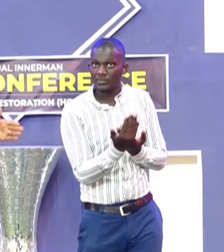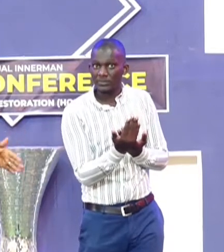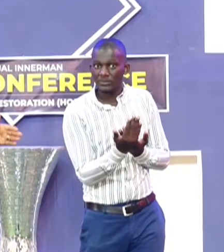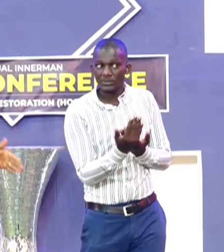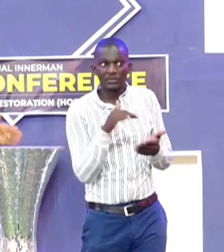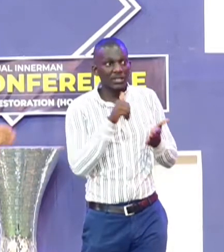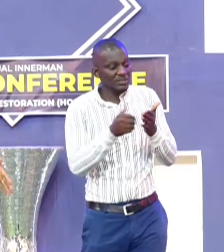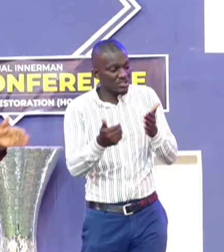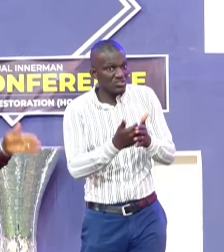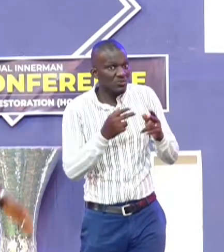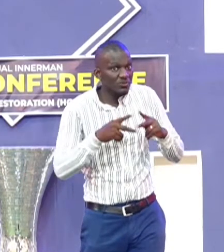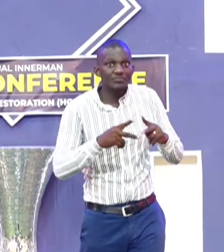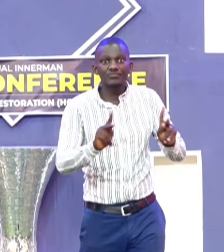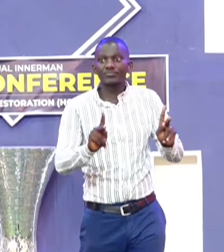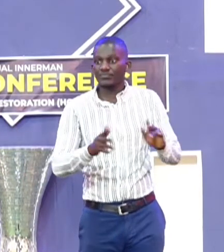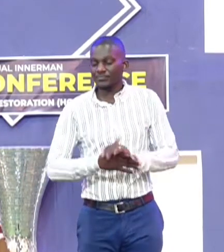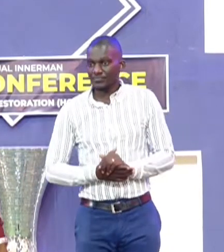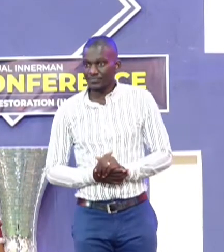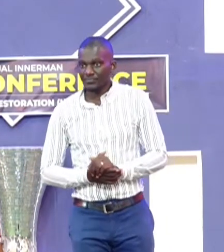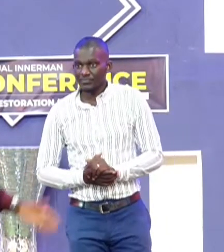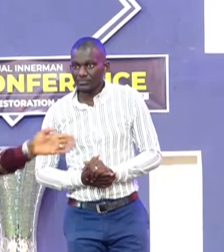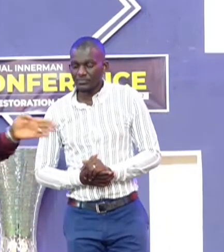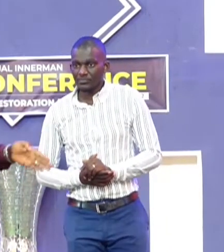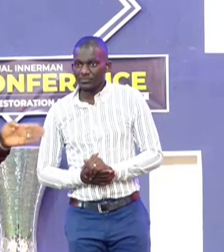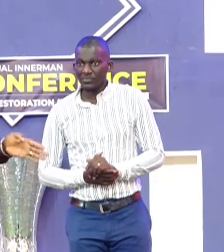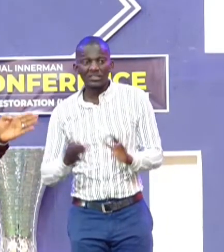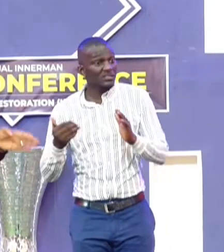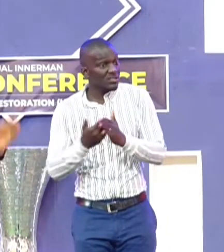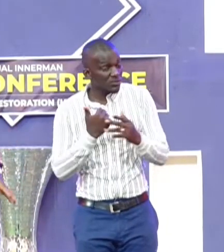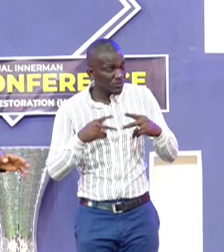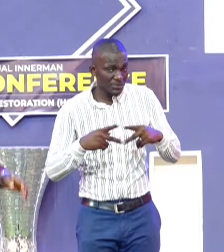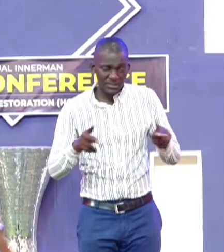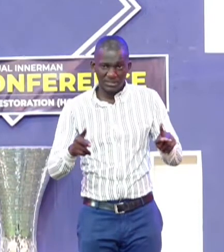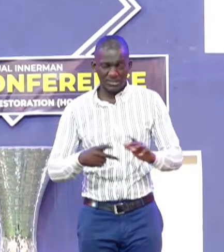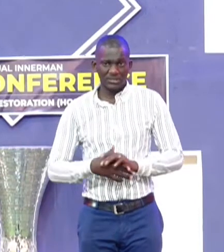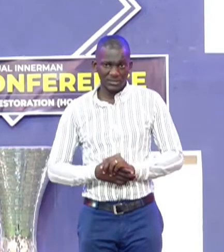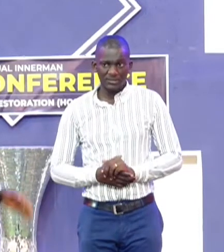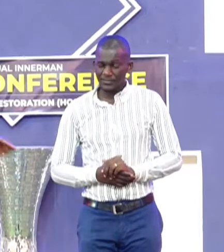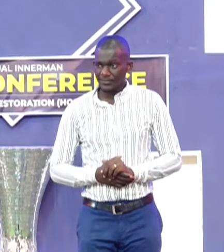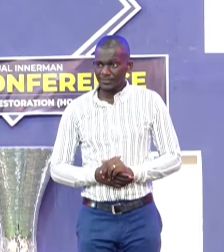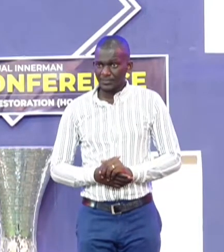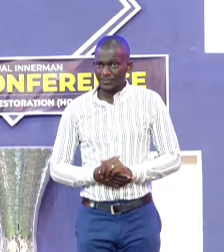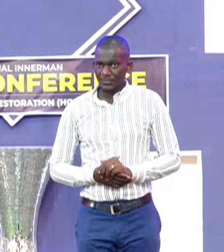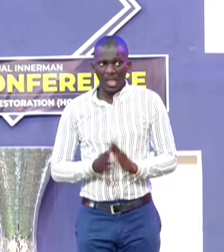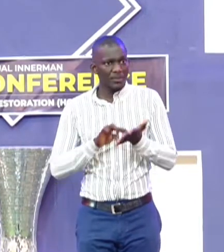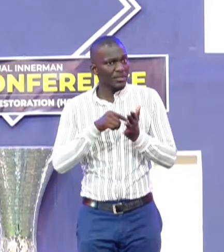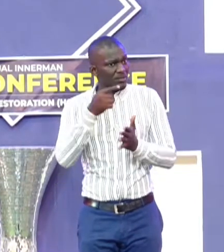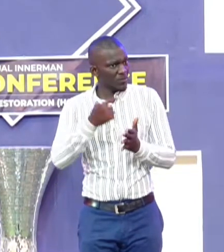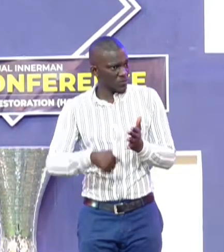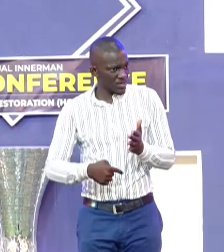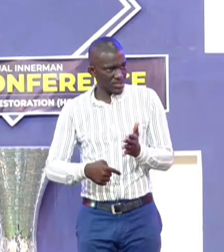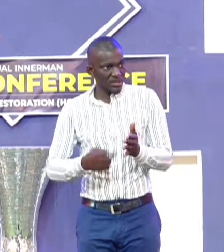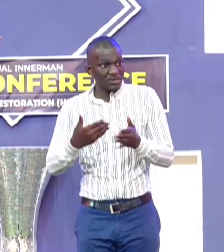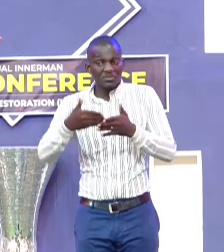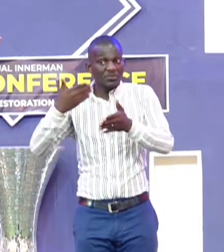eba ntandikwa mpya. That is a new beginning. Eba ntandikwa mpya. That is a new beginning. Kitegeeza abasajja baali